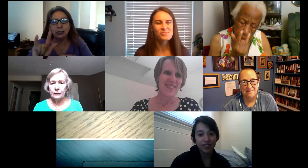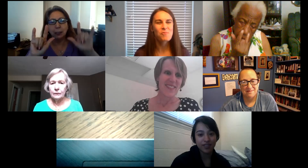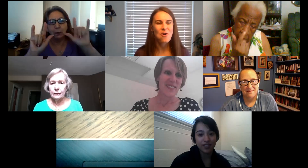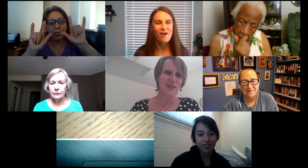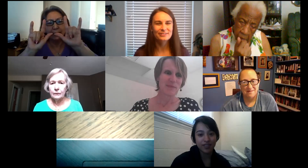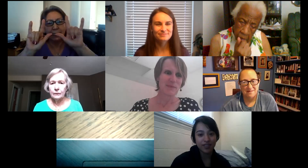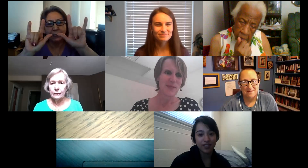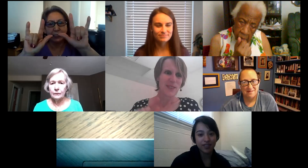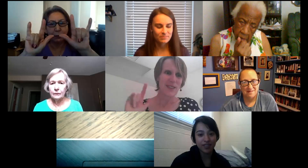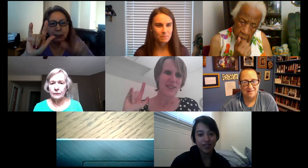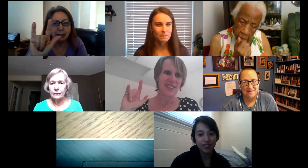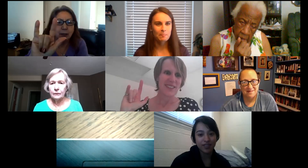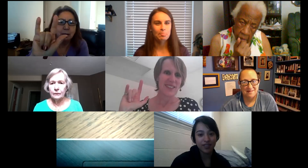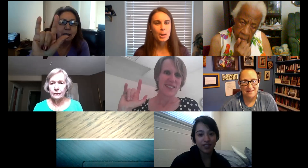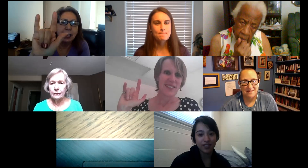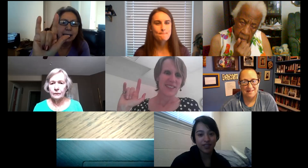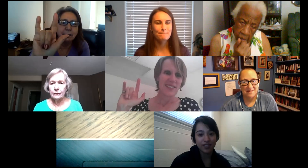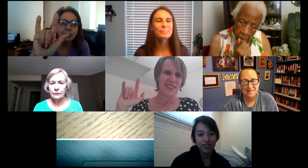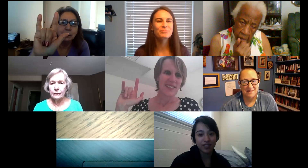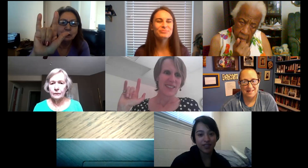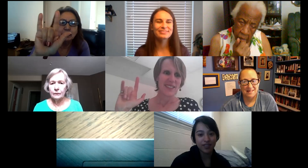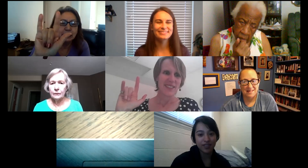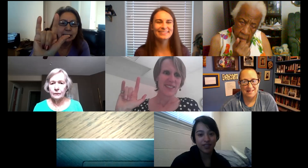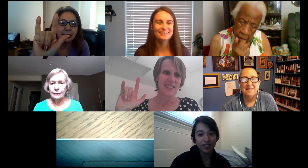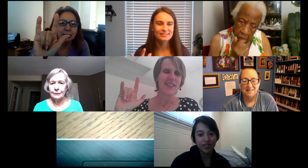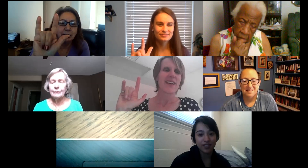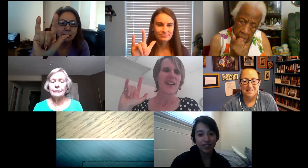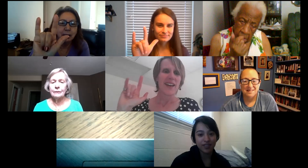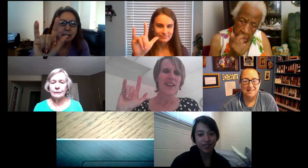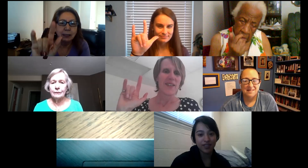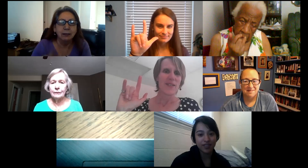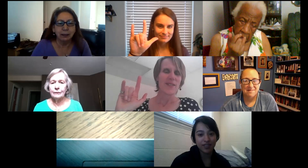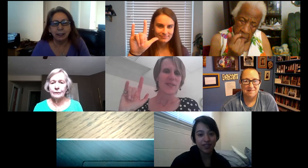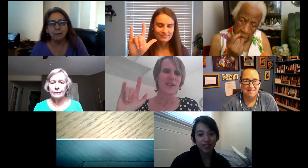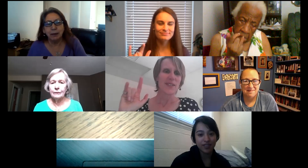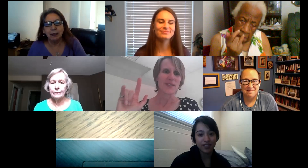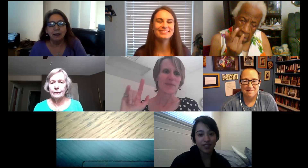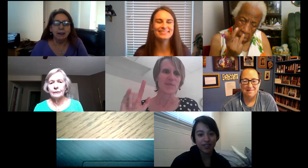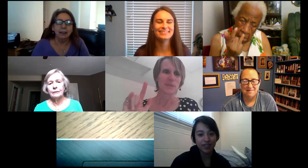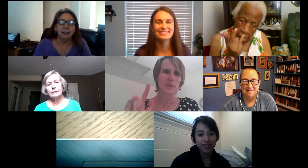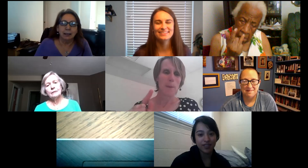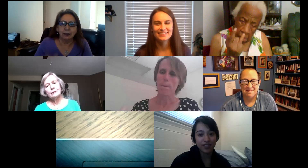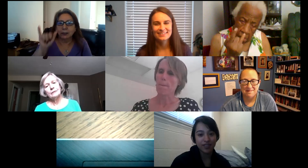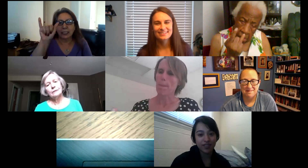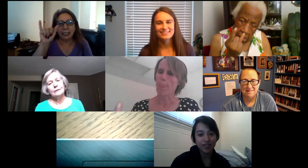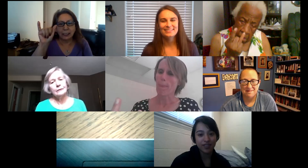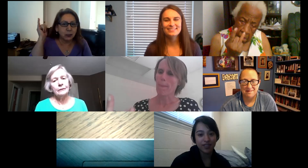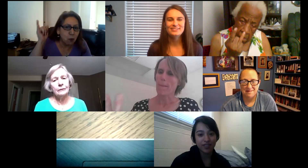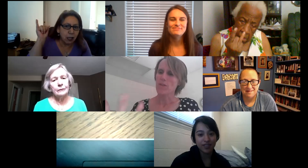the presidents and everybody, they go, I love you. This is I love you, okay? It's not like this rock,